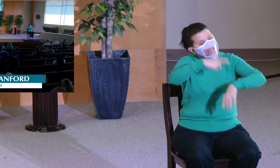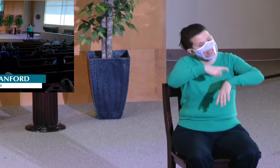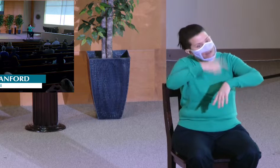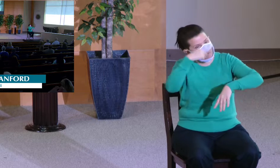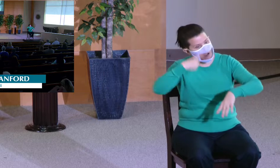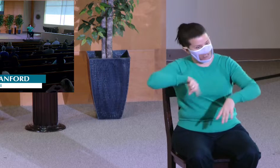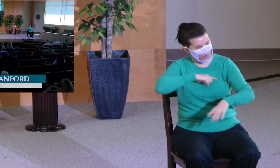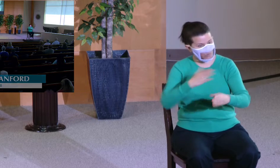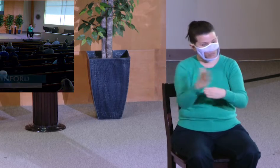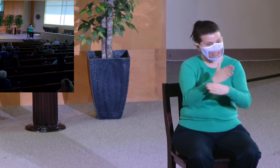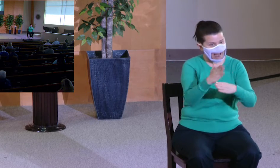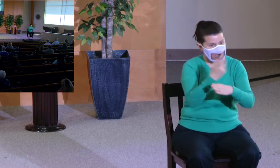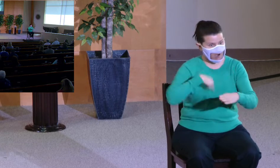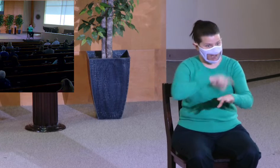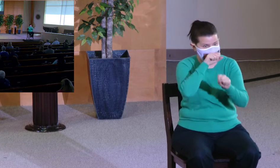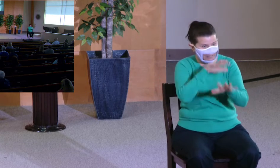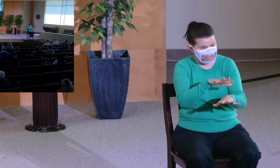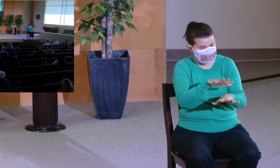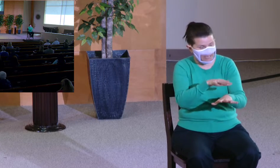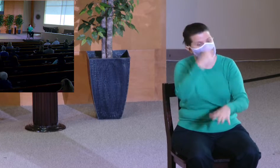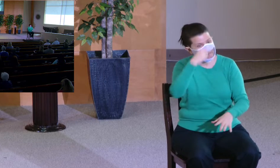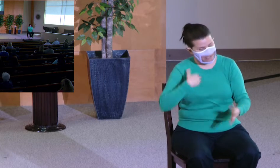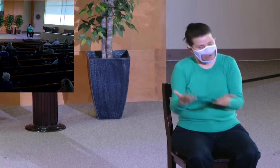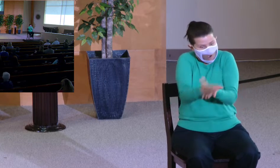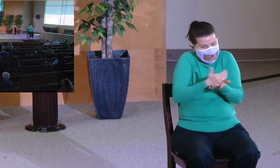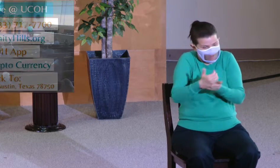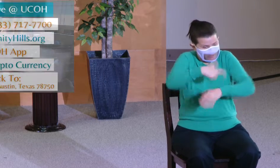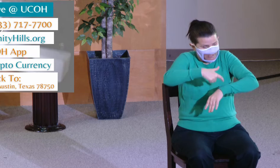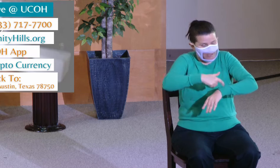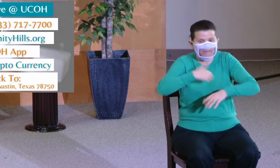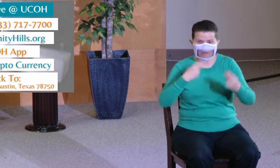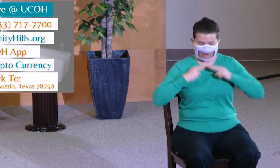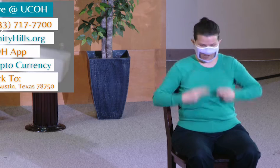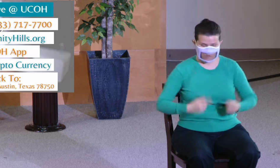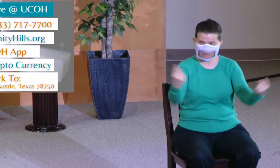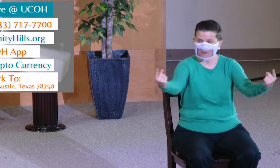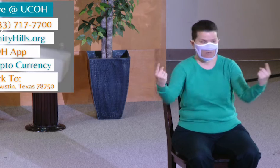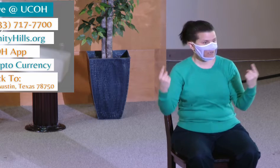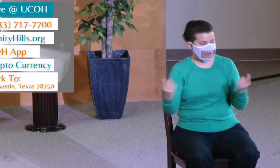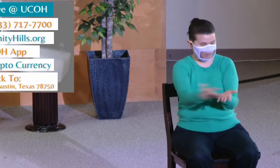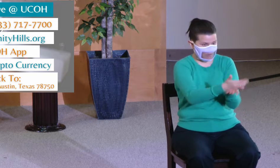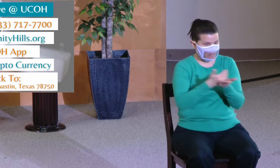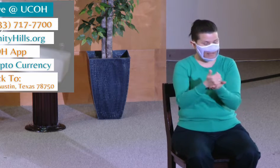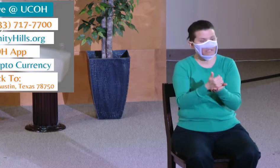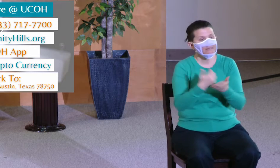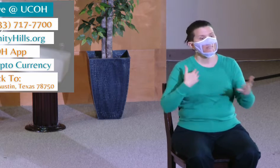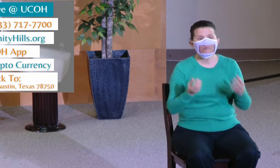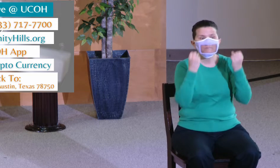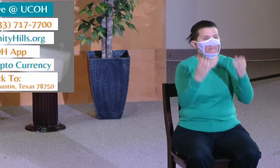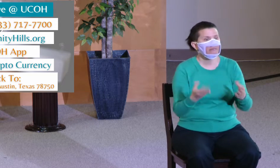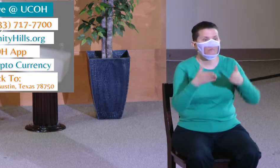the ushers come forth to take our offering, there are many ways to give of that blessing of being here. And one of them is to text. You can text it